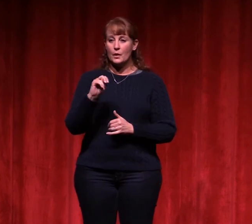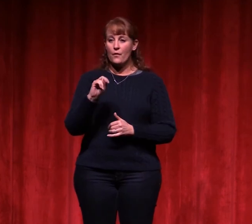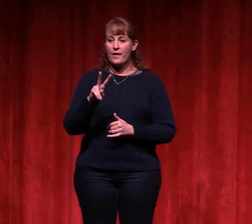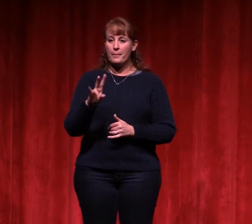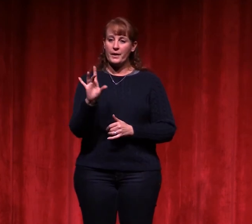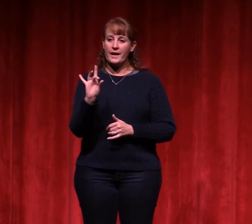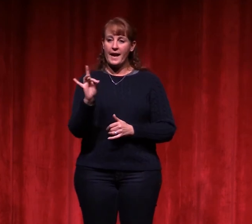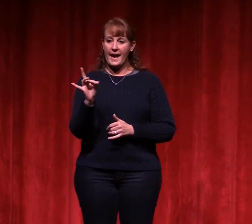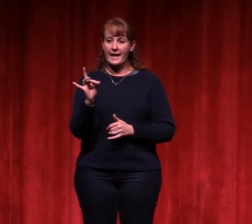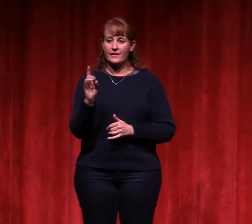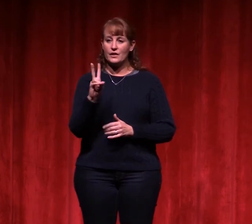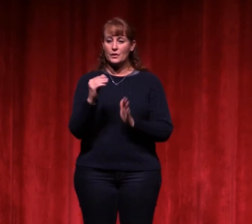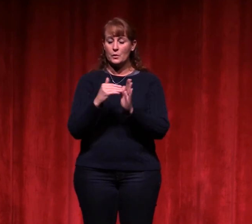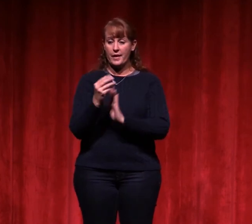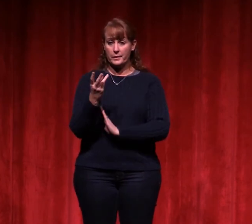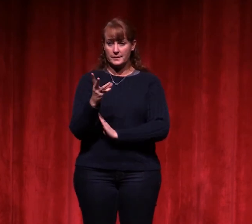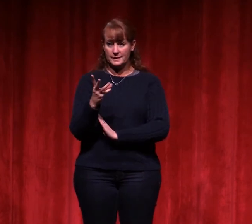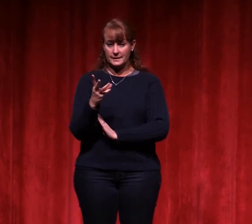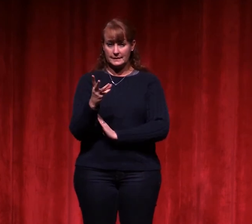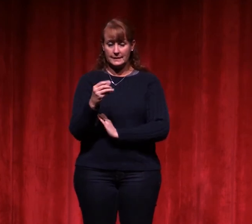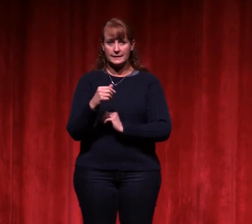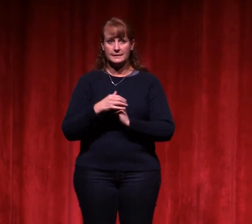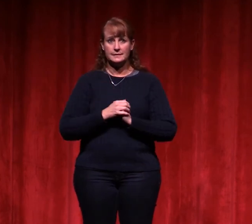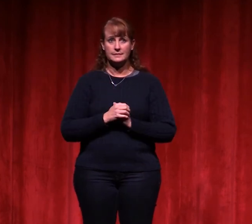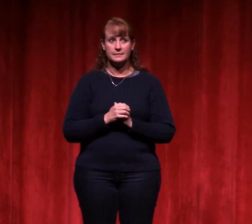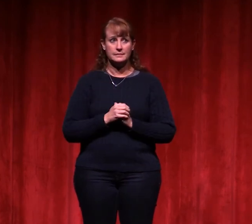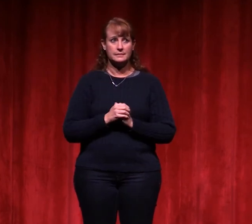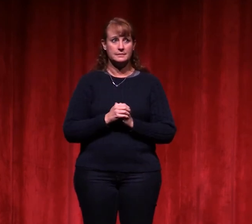November 8th, 2016.